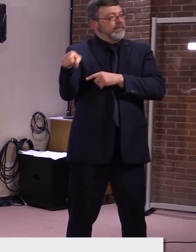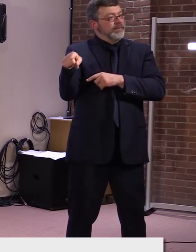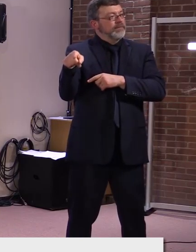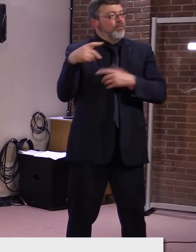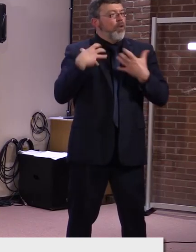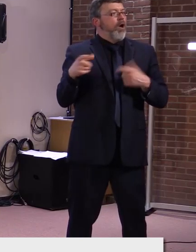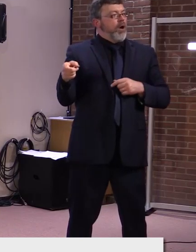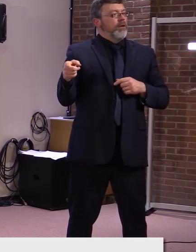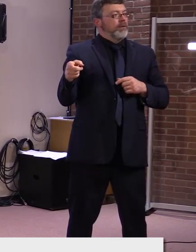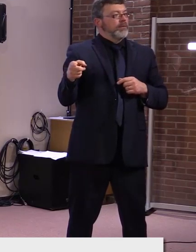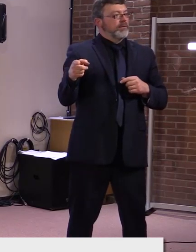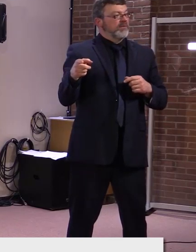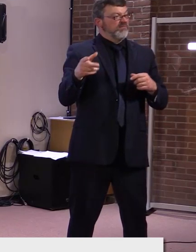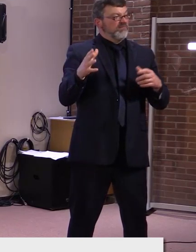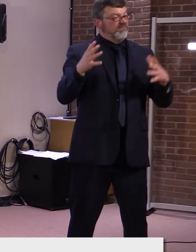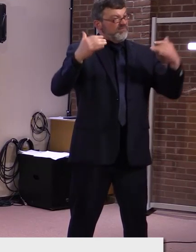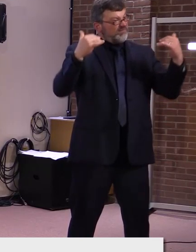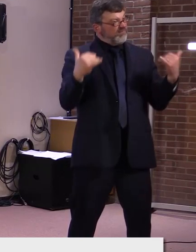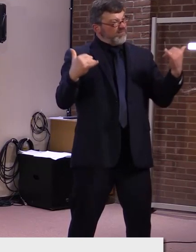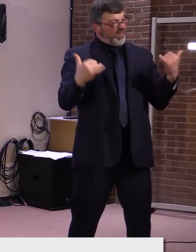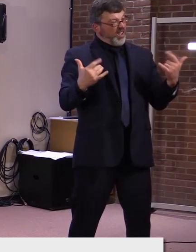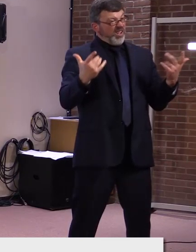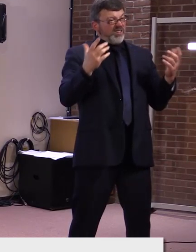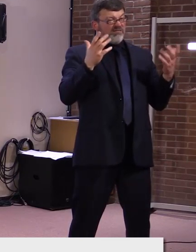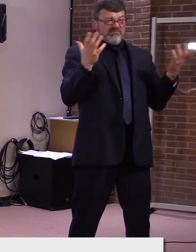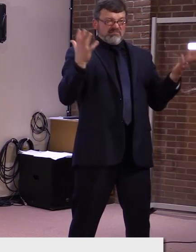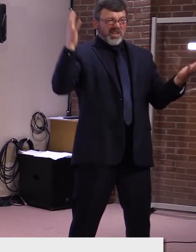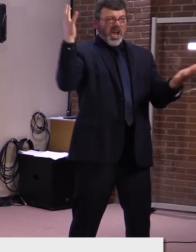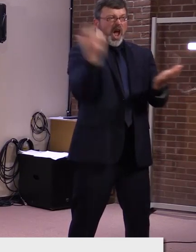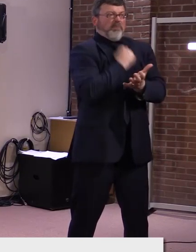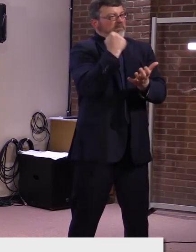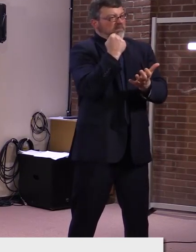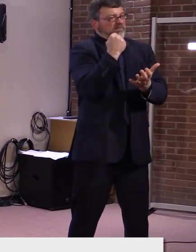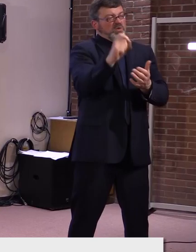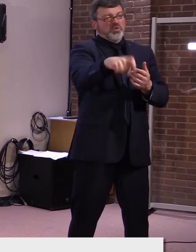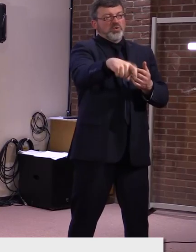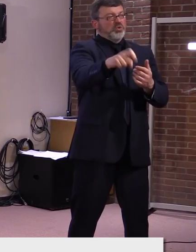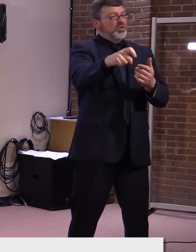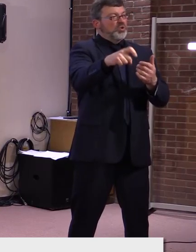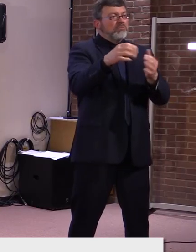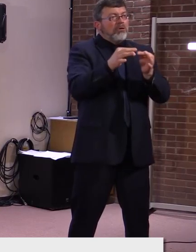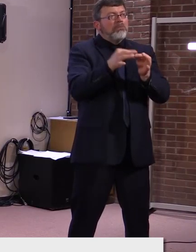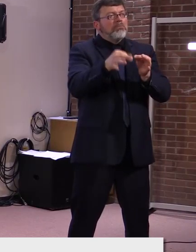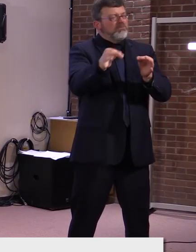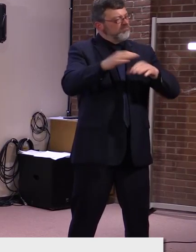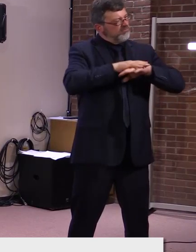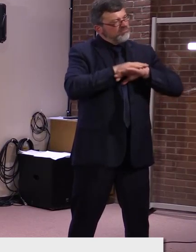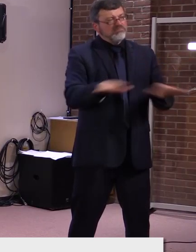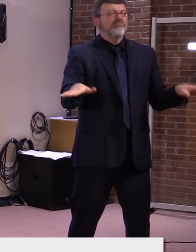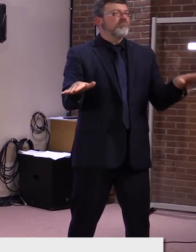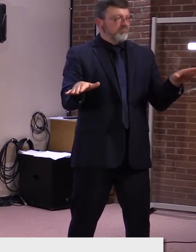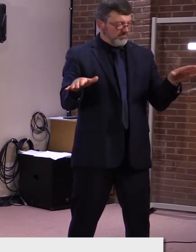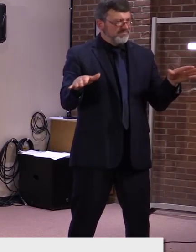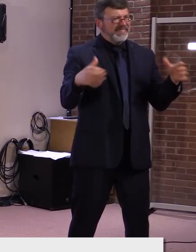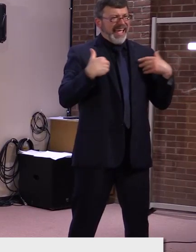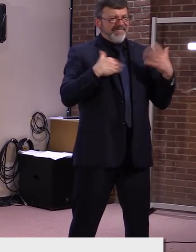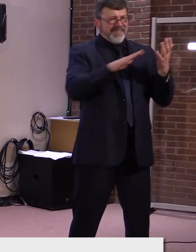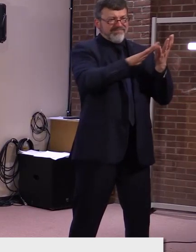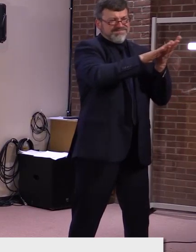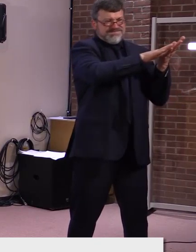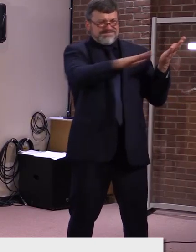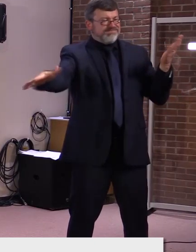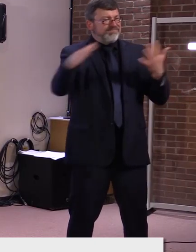better time to get your shot. Please take advantage of the many opportunities we've presented to you today.